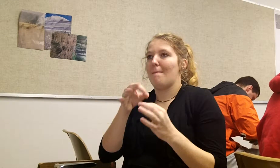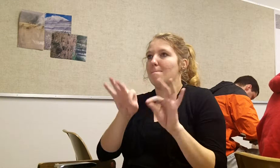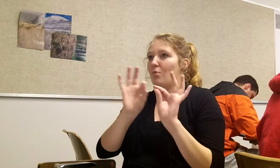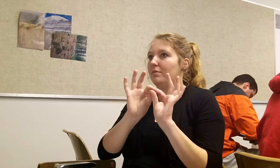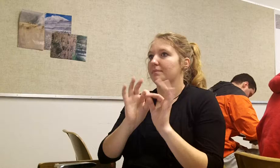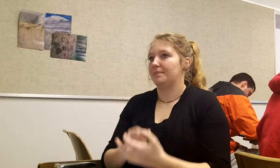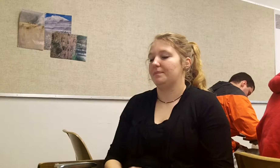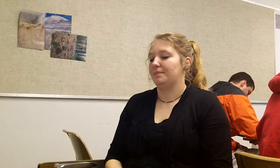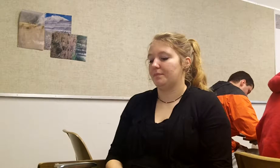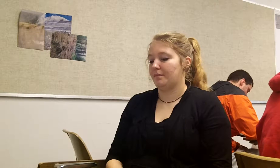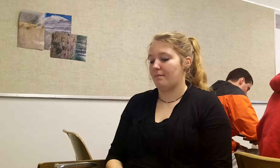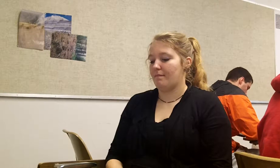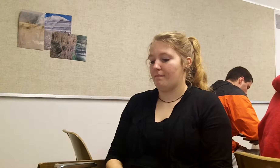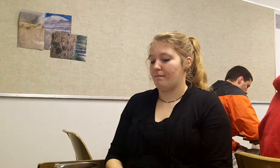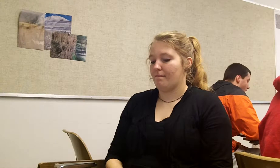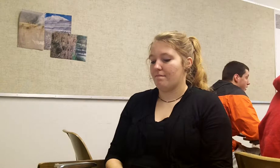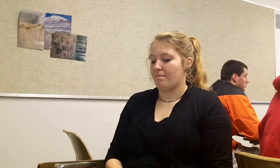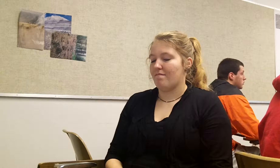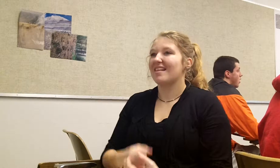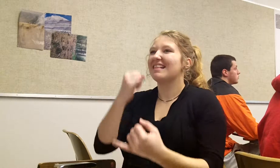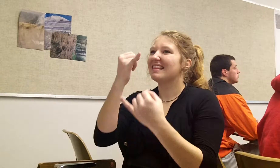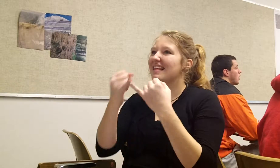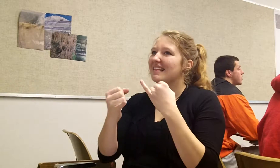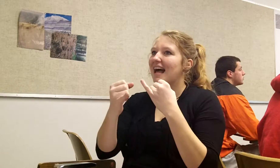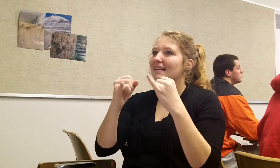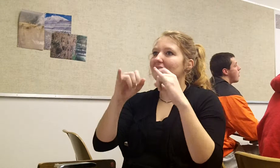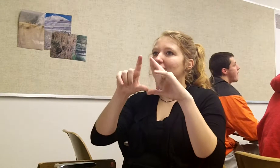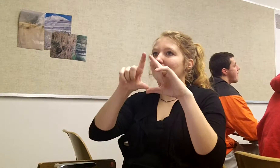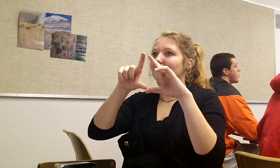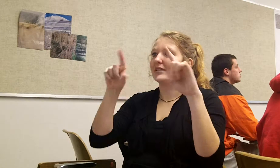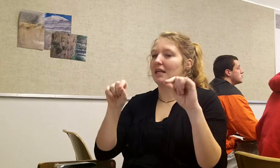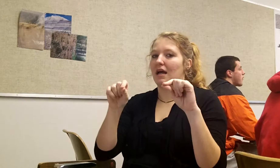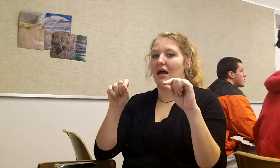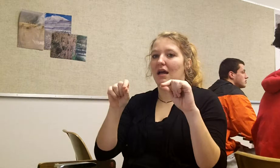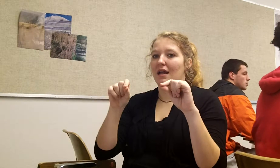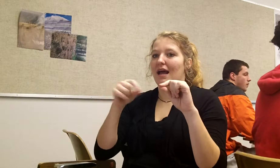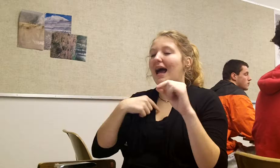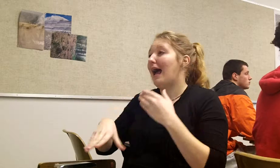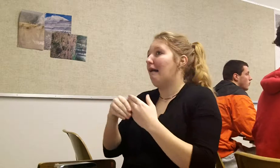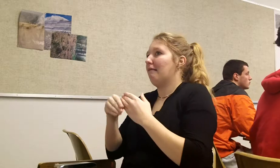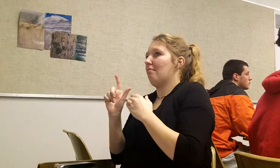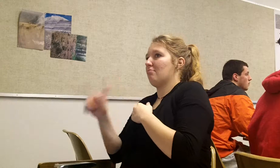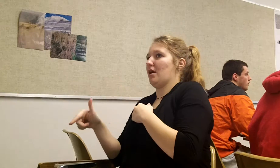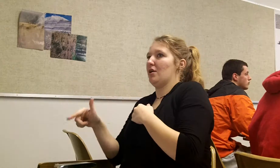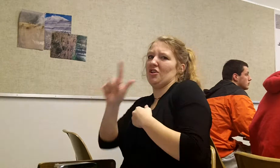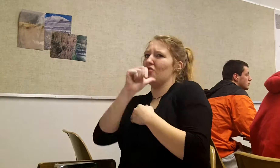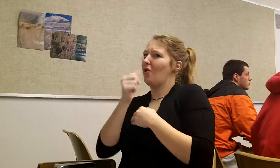All right, the last slide I actually didn't have on your slides. I added this on after the fact, which is why you're